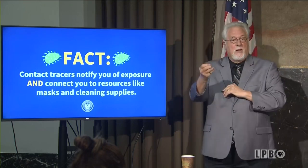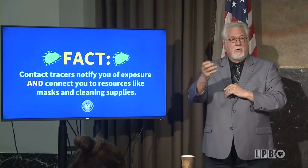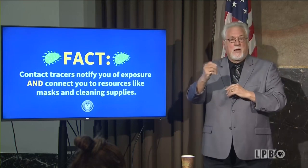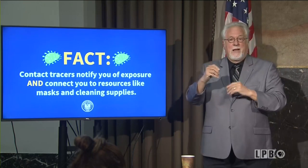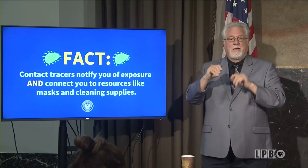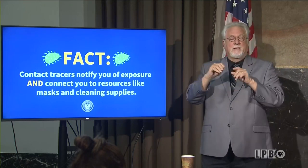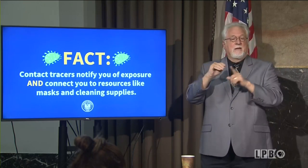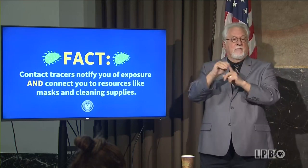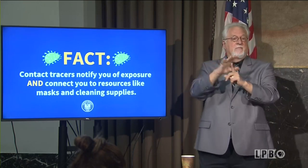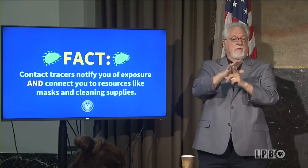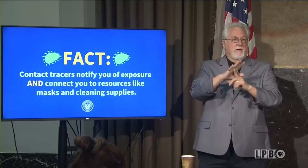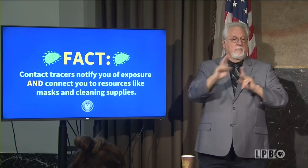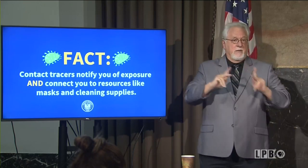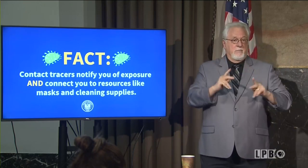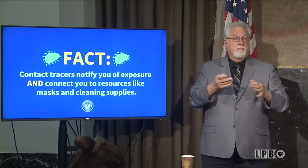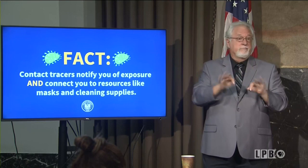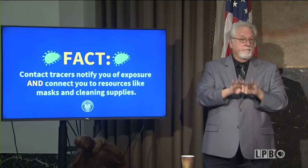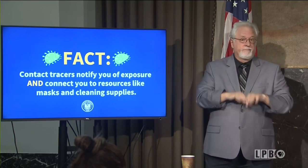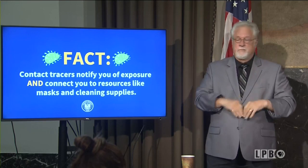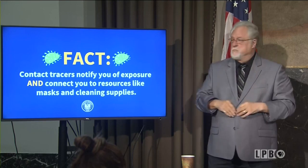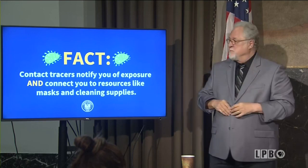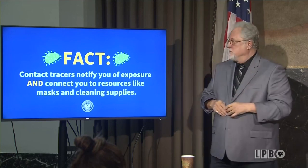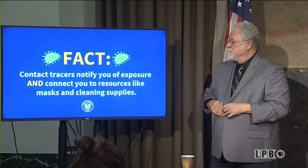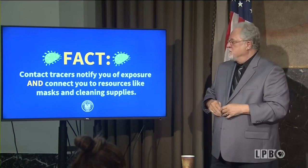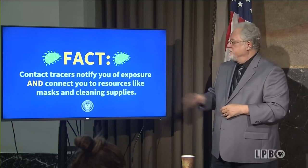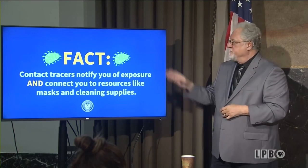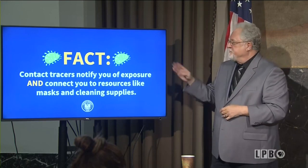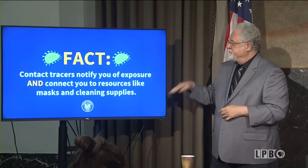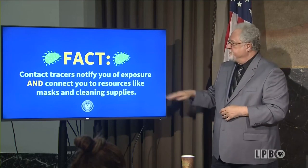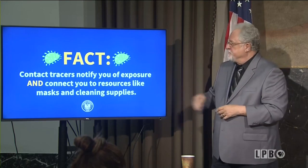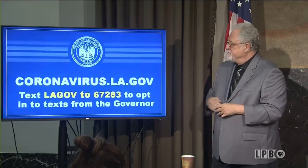infect people. Critical. Next myth.